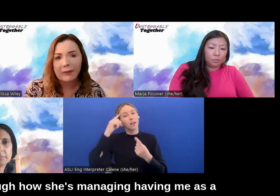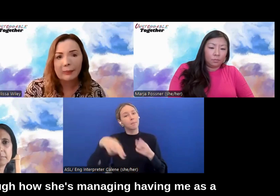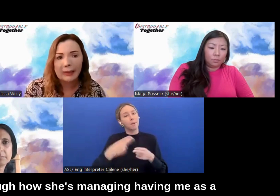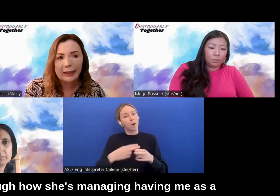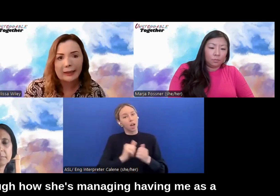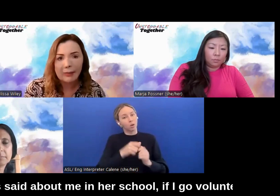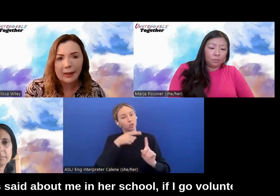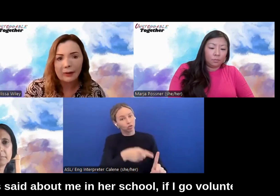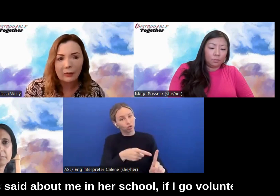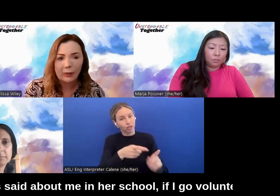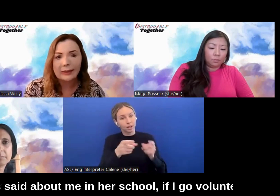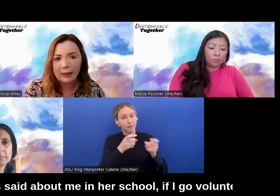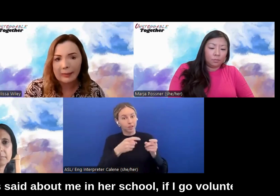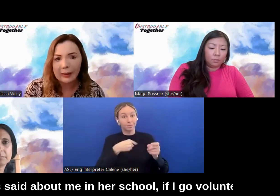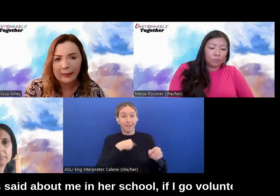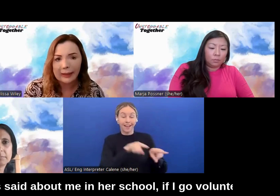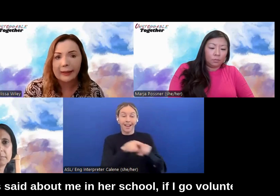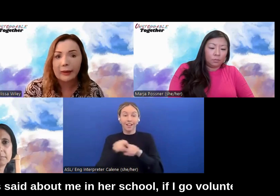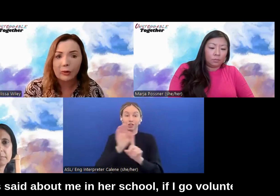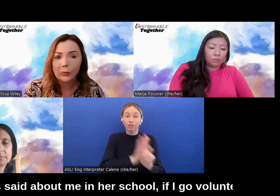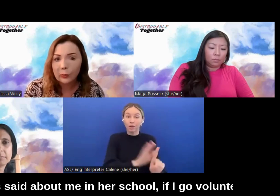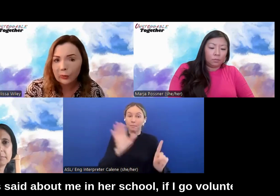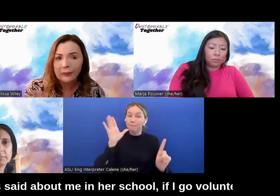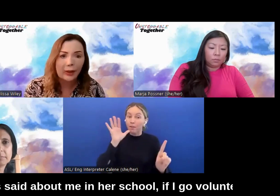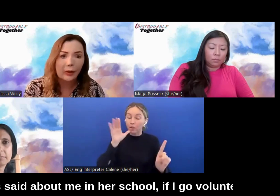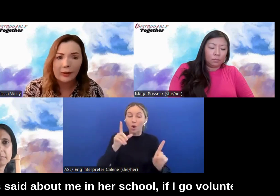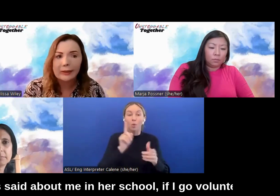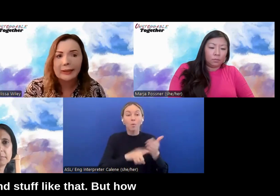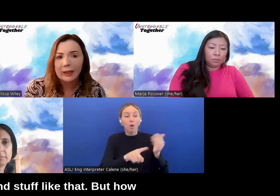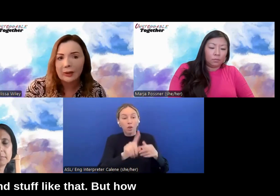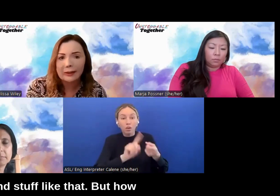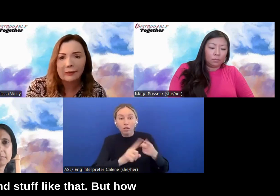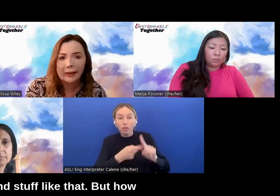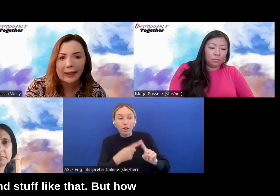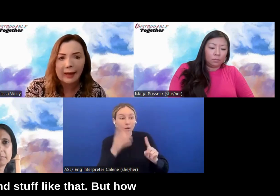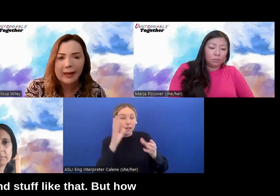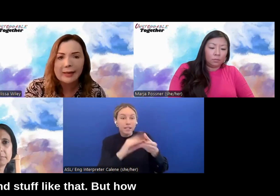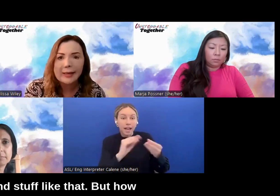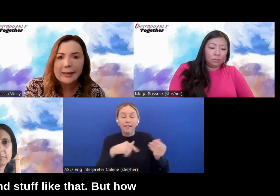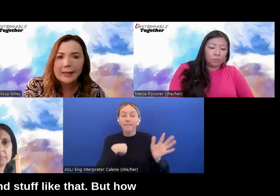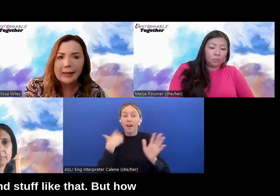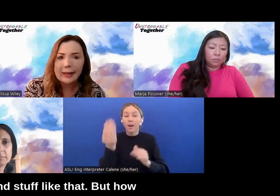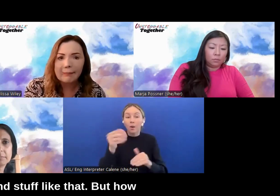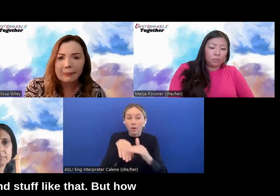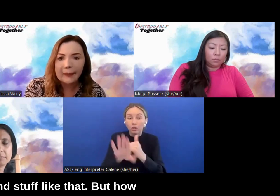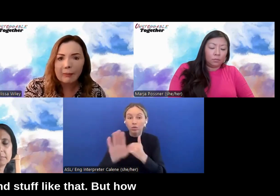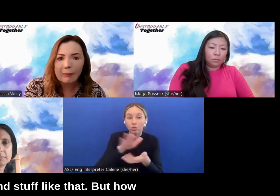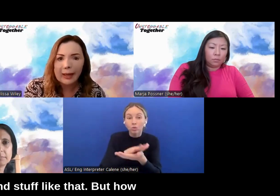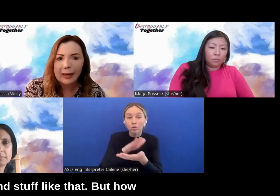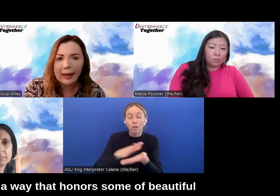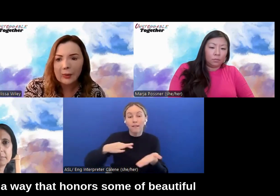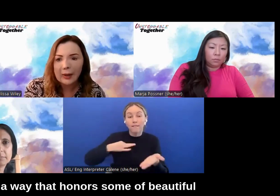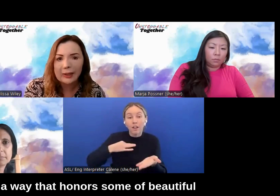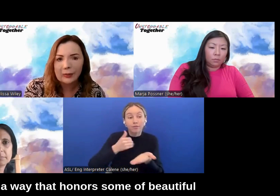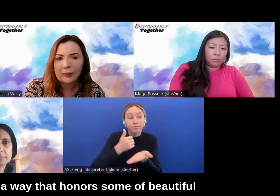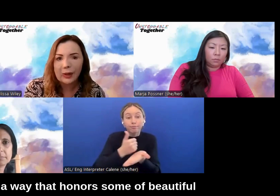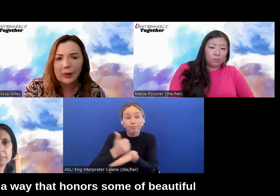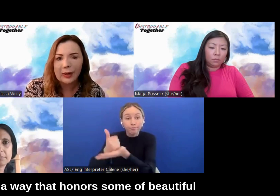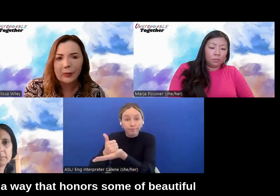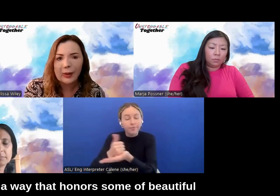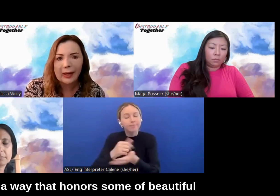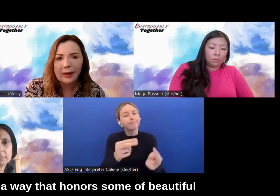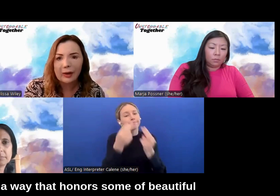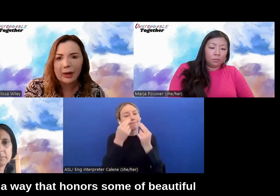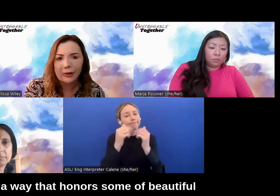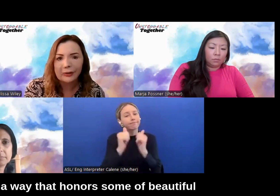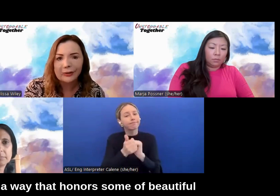managing having me as a mother and what's said about me in her school if I go volunteer and stuff like that. But how do I do so